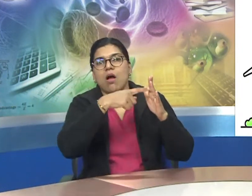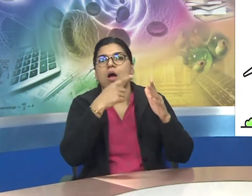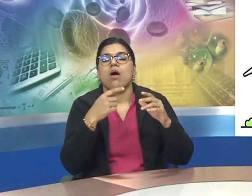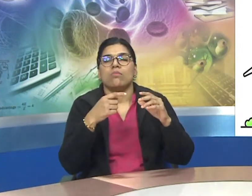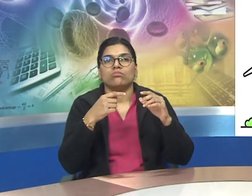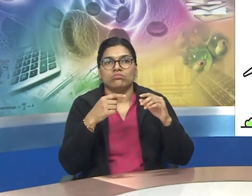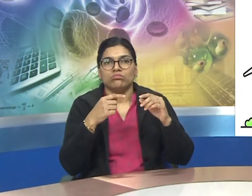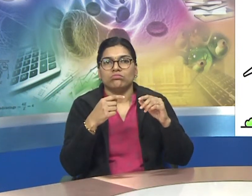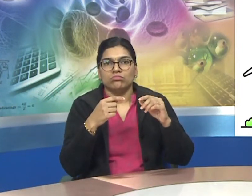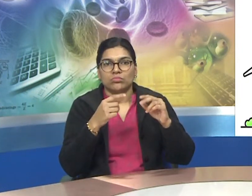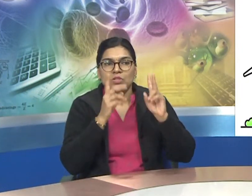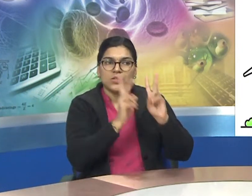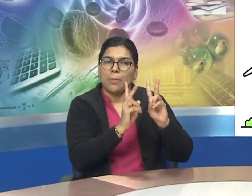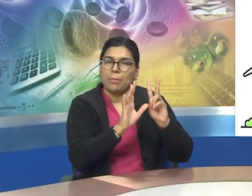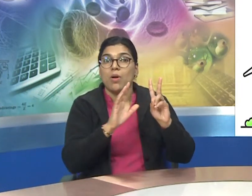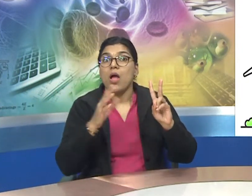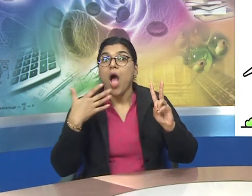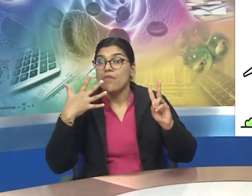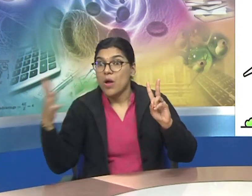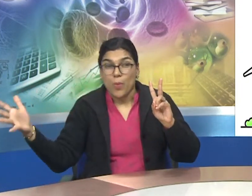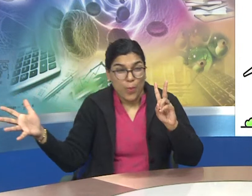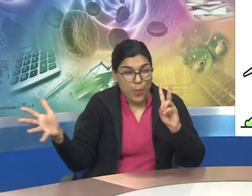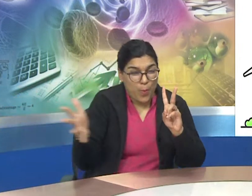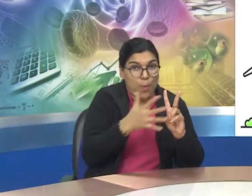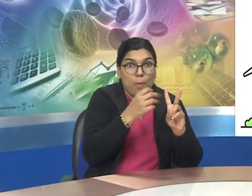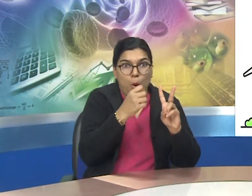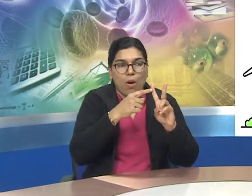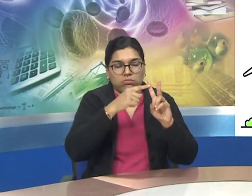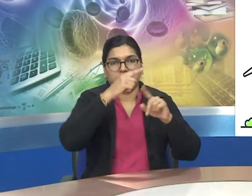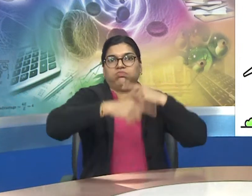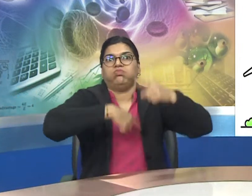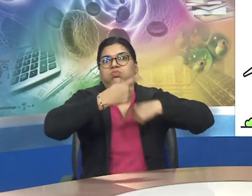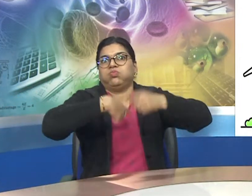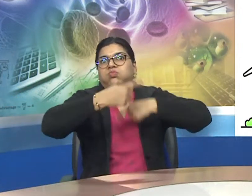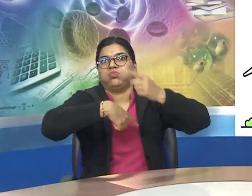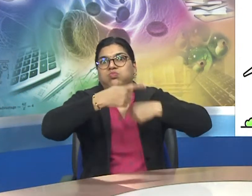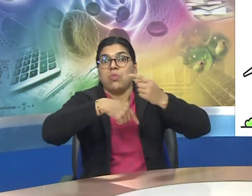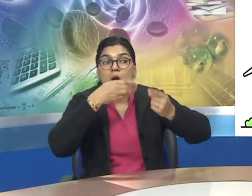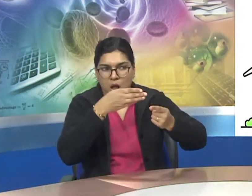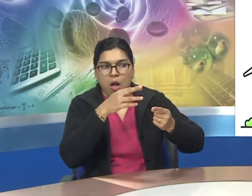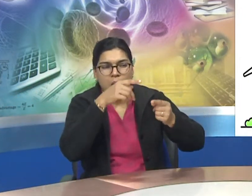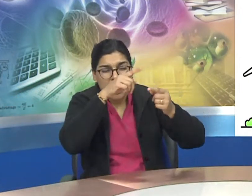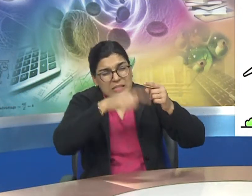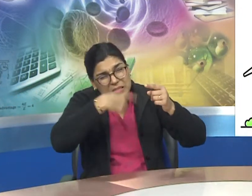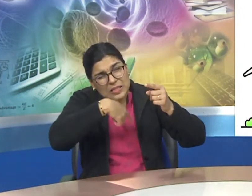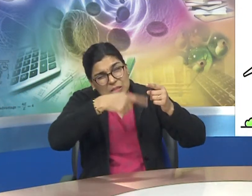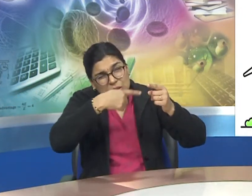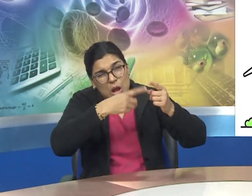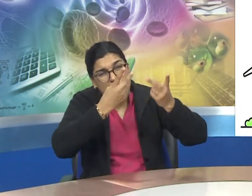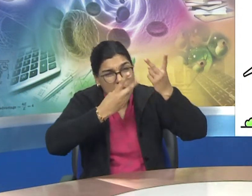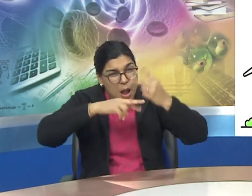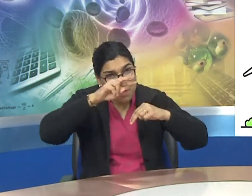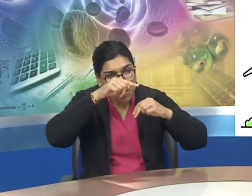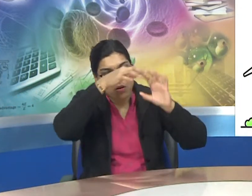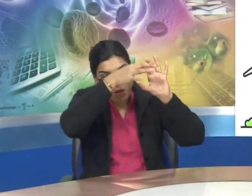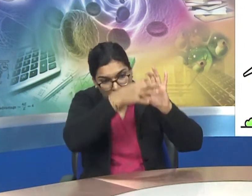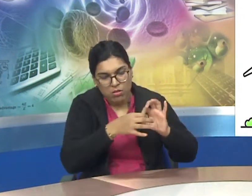which can be used for specific tasks such as grinding grain or pumping